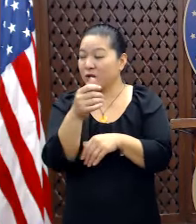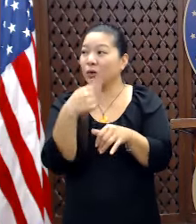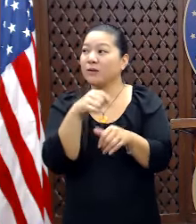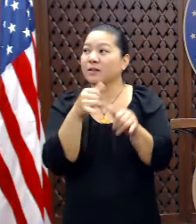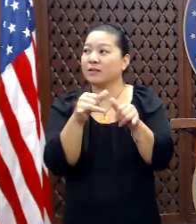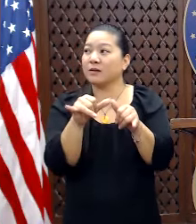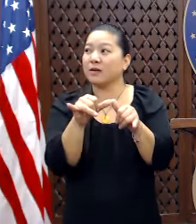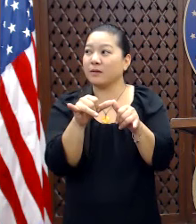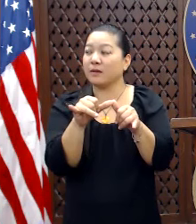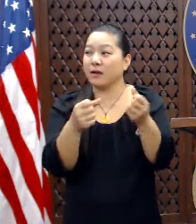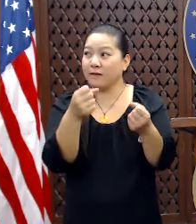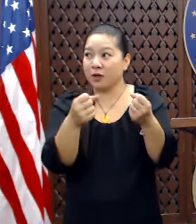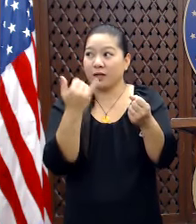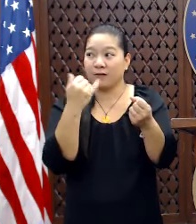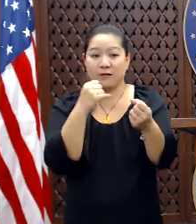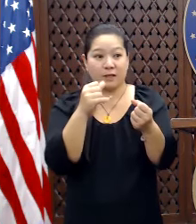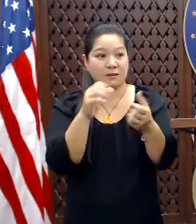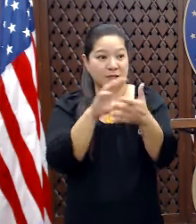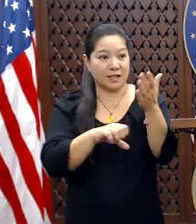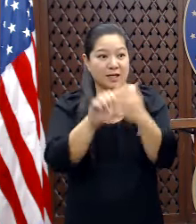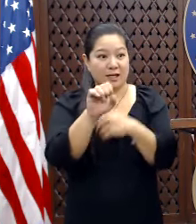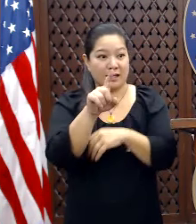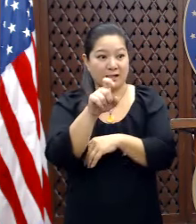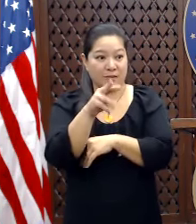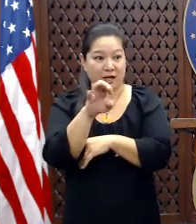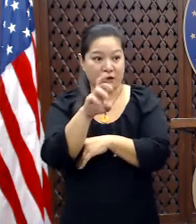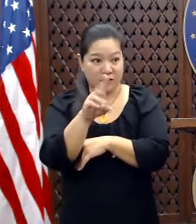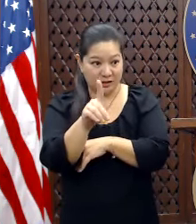be able to operate the vehicles even if it is expired?